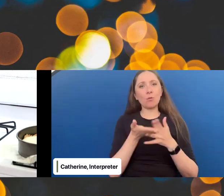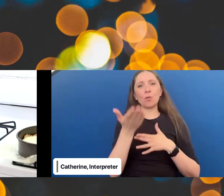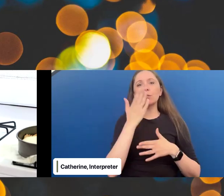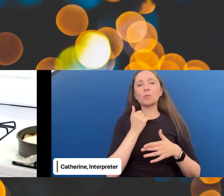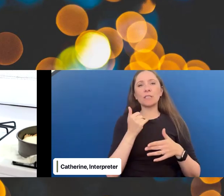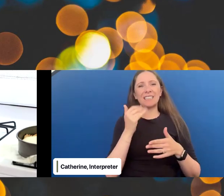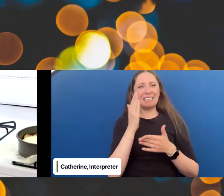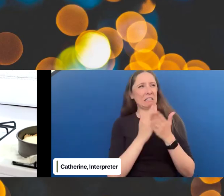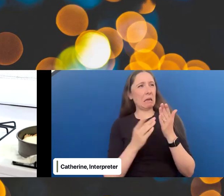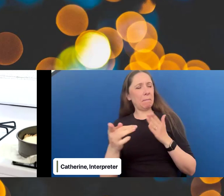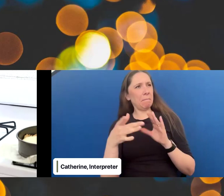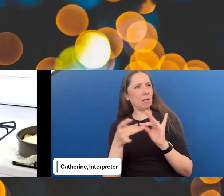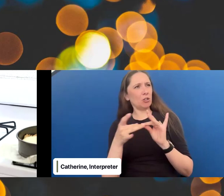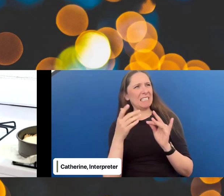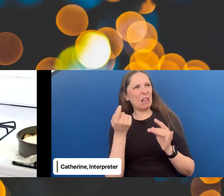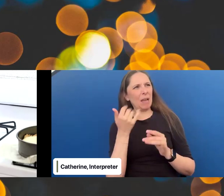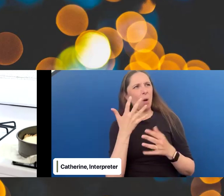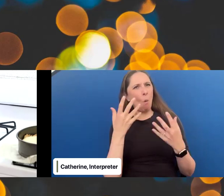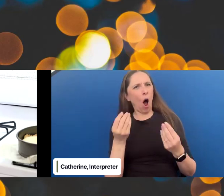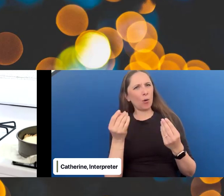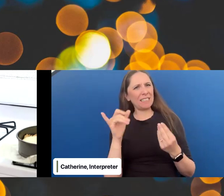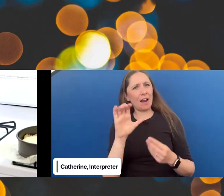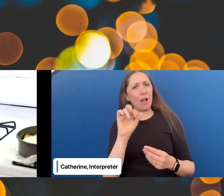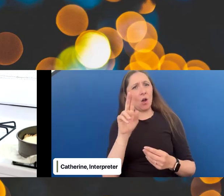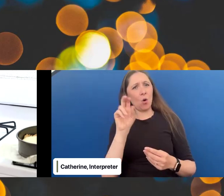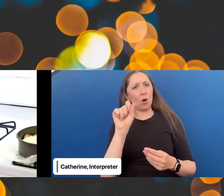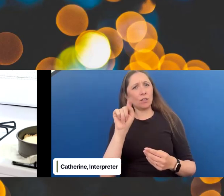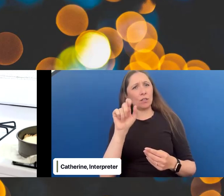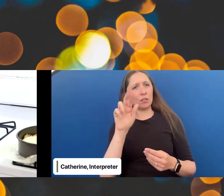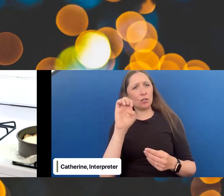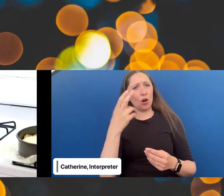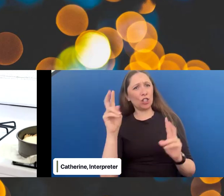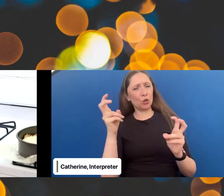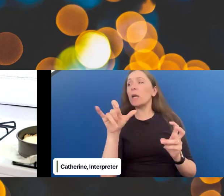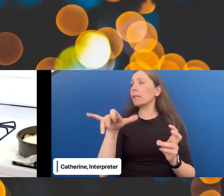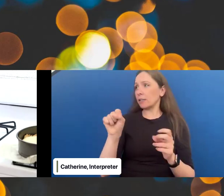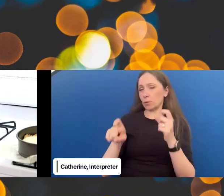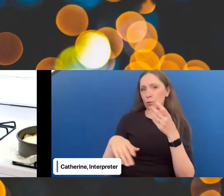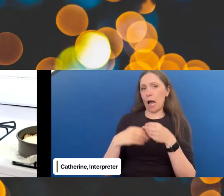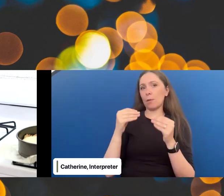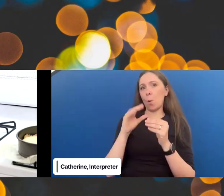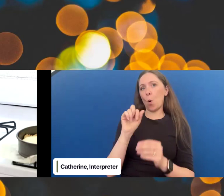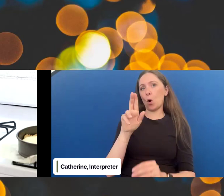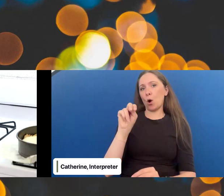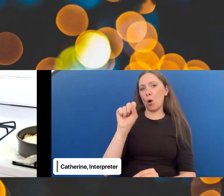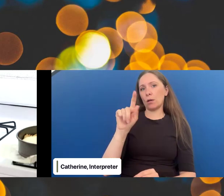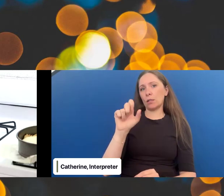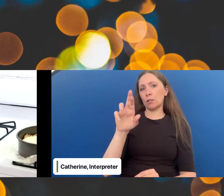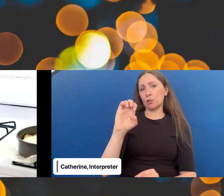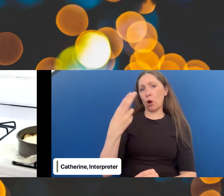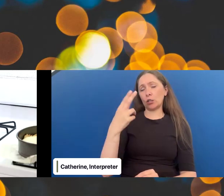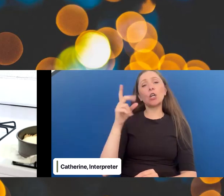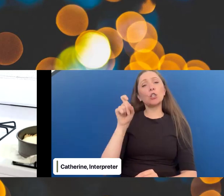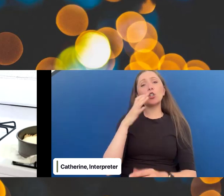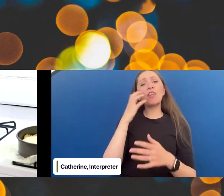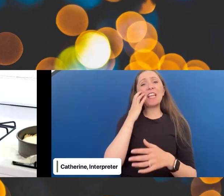bit watery for them. Is that a cornstarch? Oh, that's a cornstarchy issue, yeah. But usually it should thicken as it